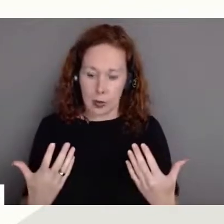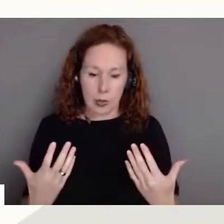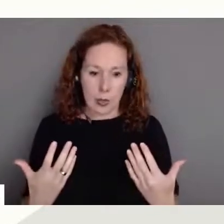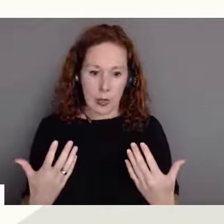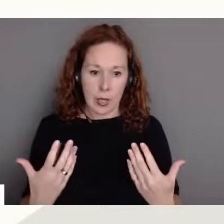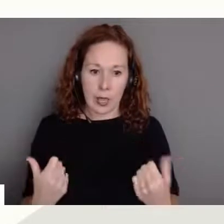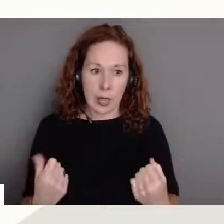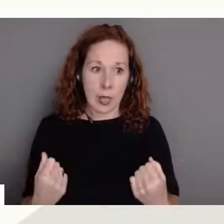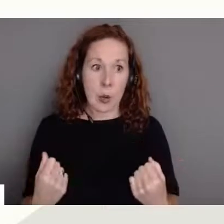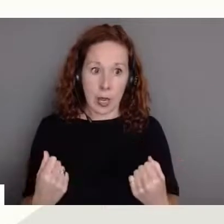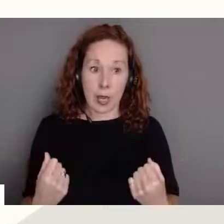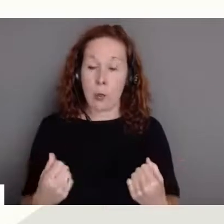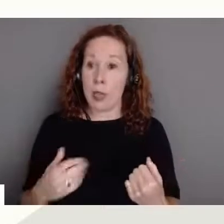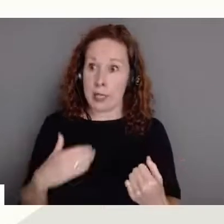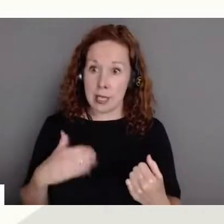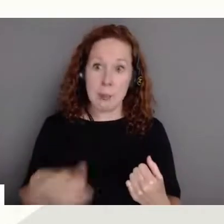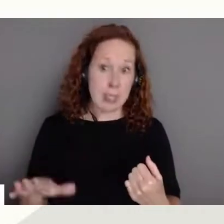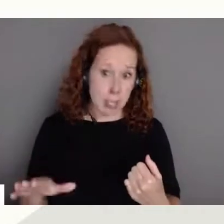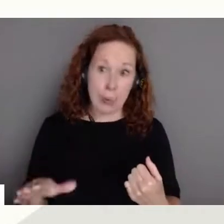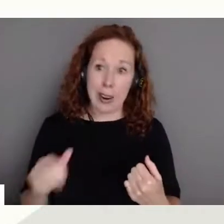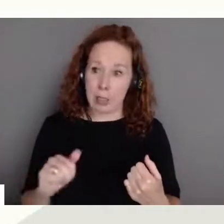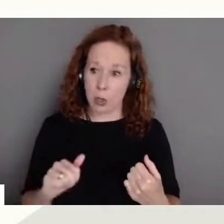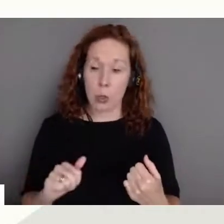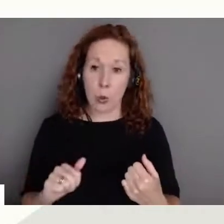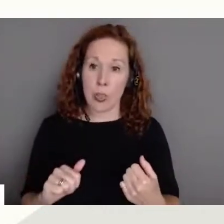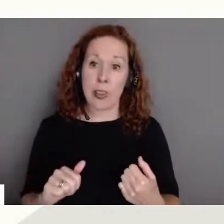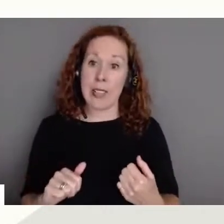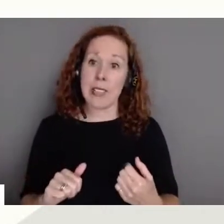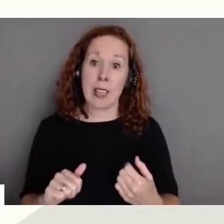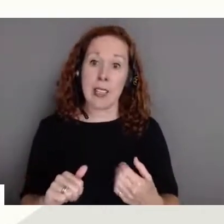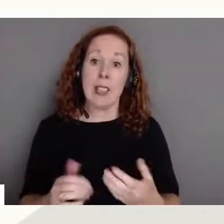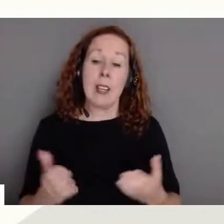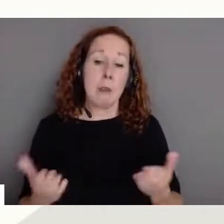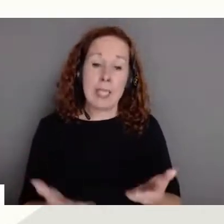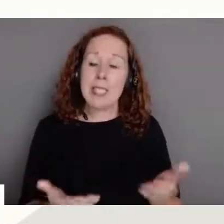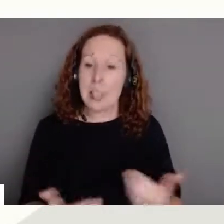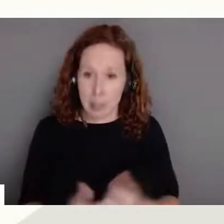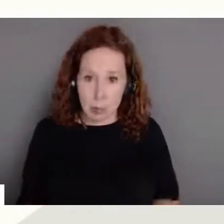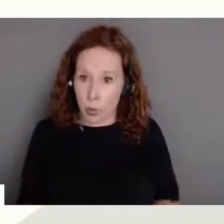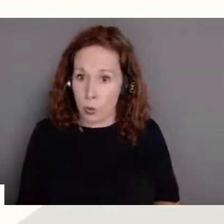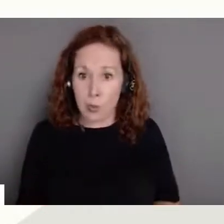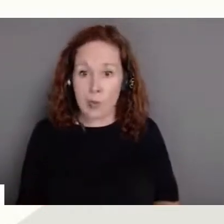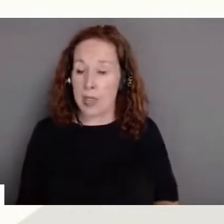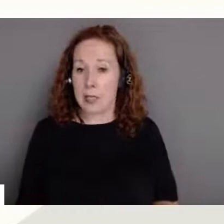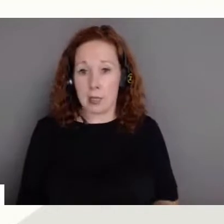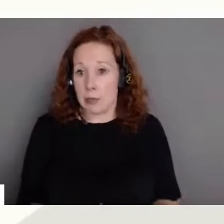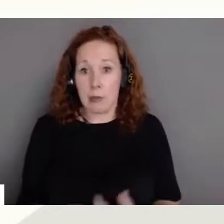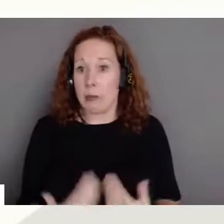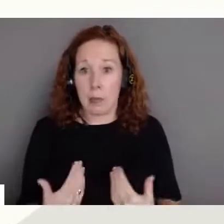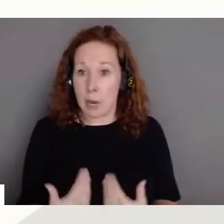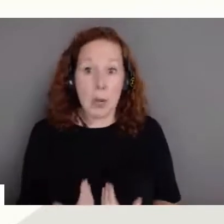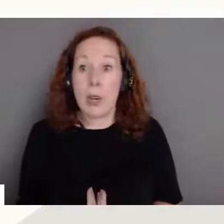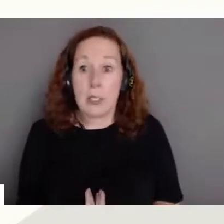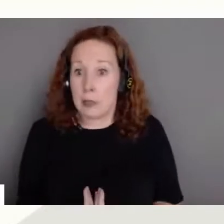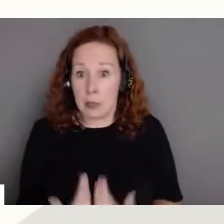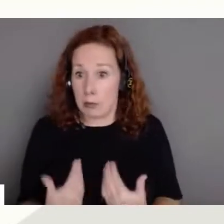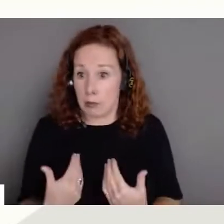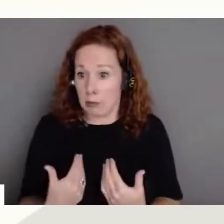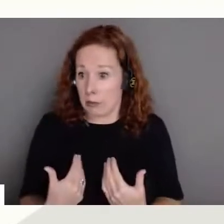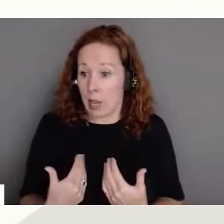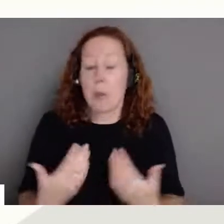interpreter, think, okay, well, I sent a message back to the coordinator. I said, please let them know that I'm